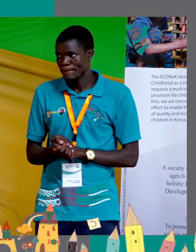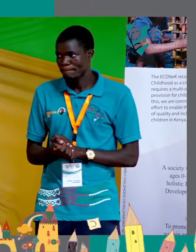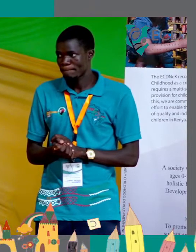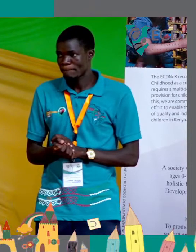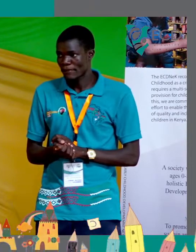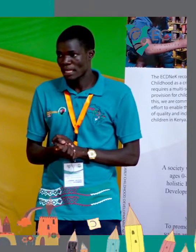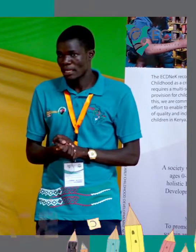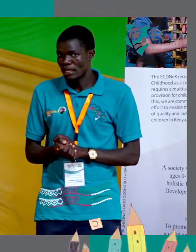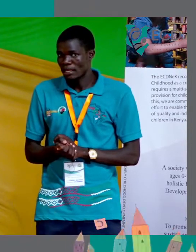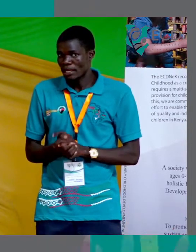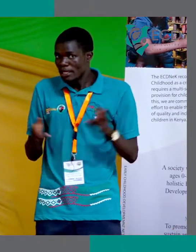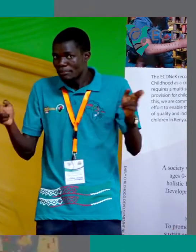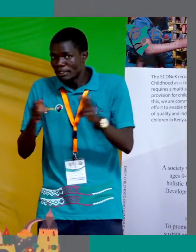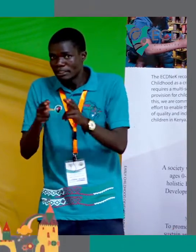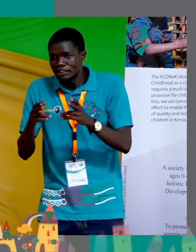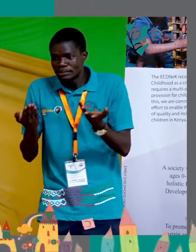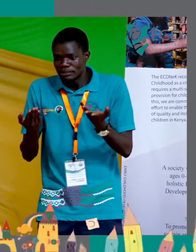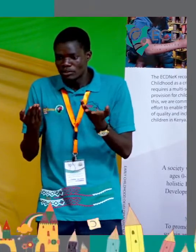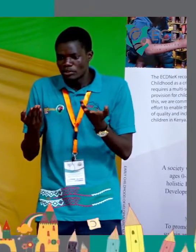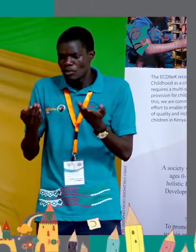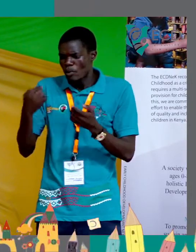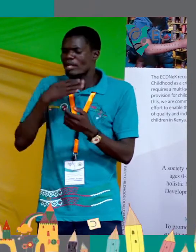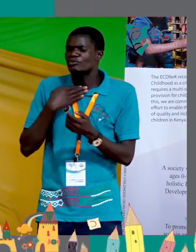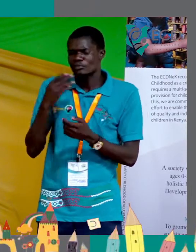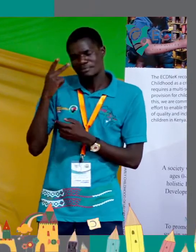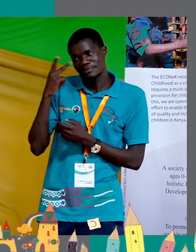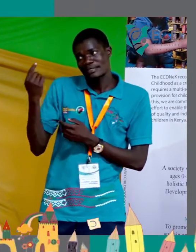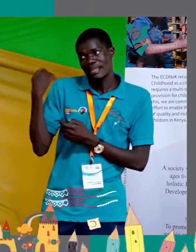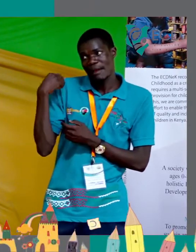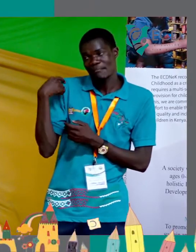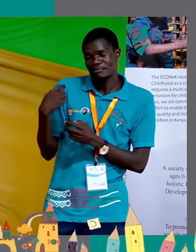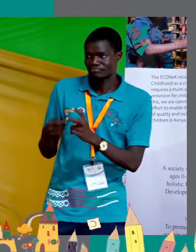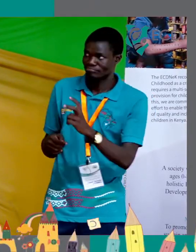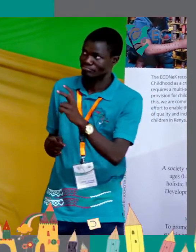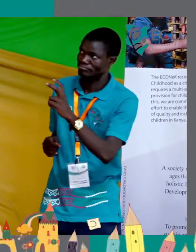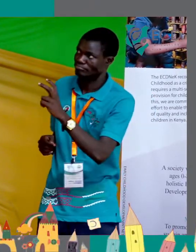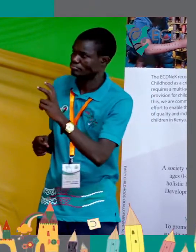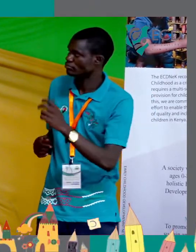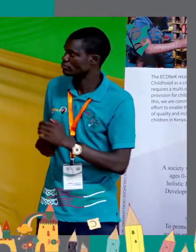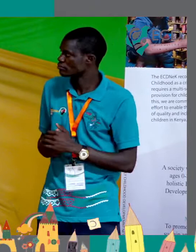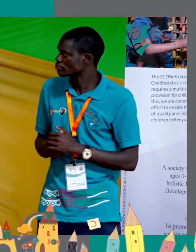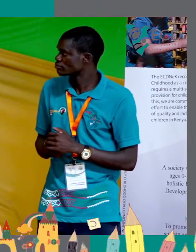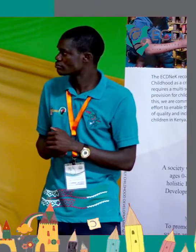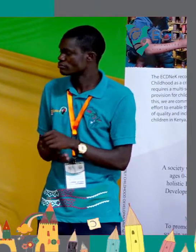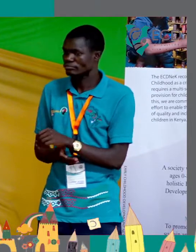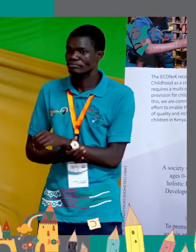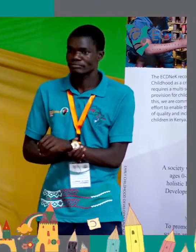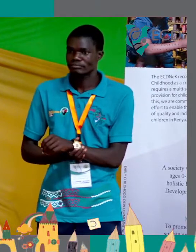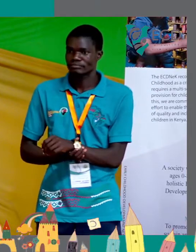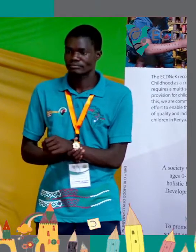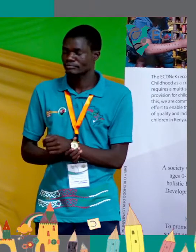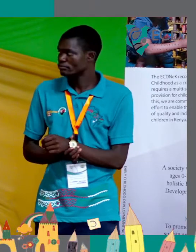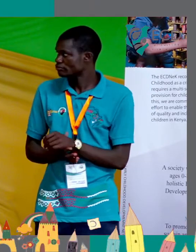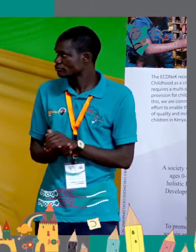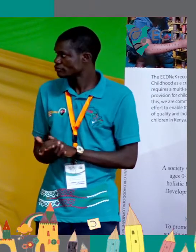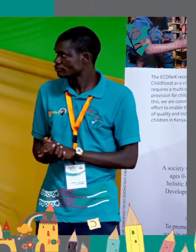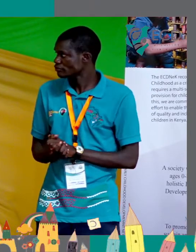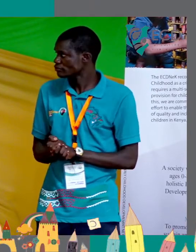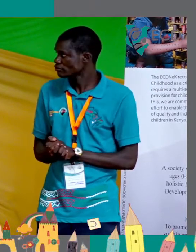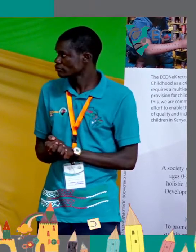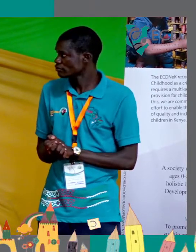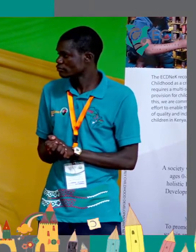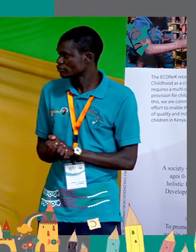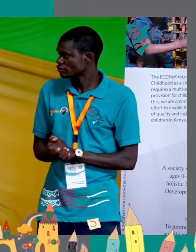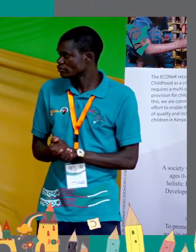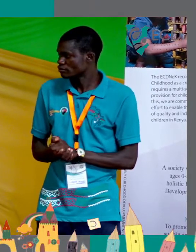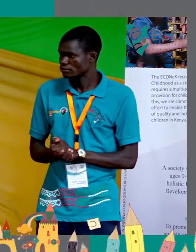So a brief look at the numbers where we were. This is from the Kenya Demographic and Health